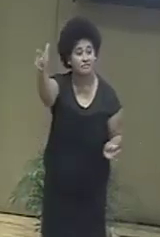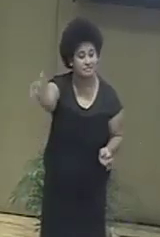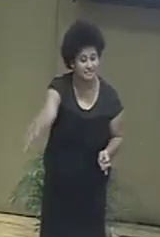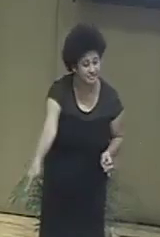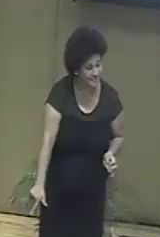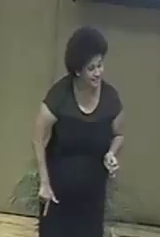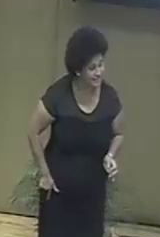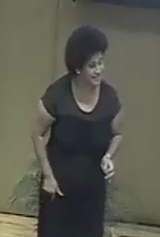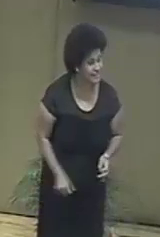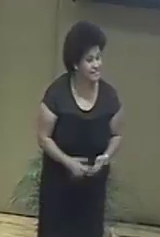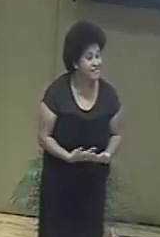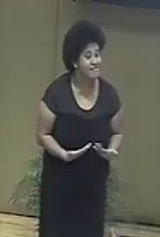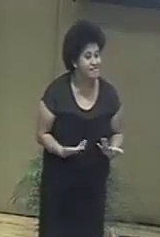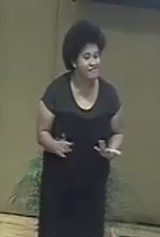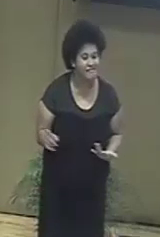Bit louder.